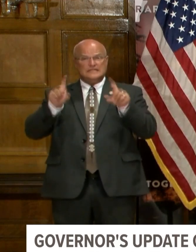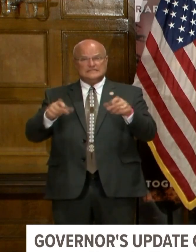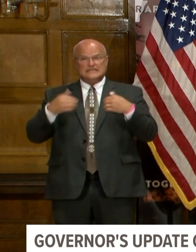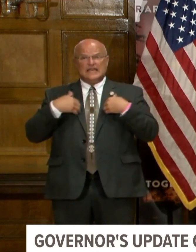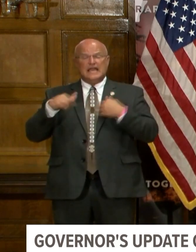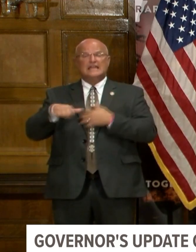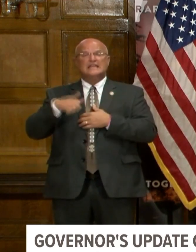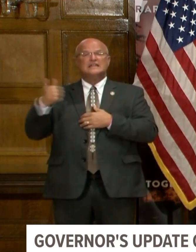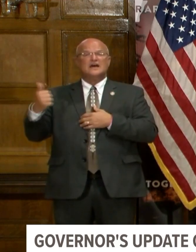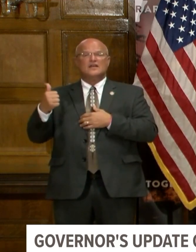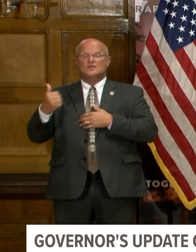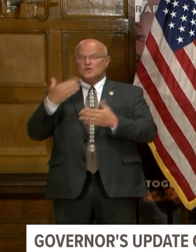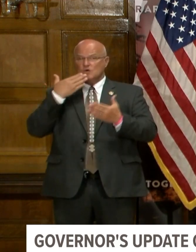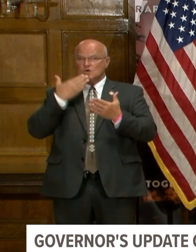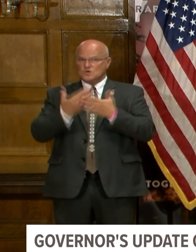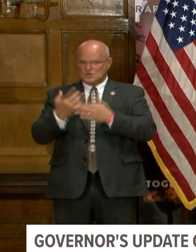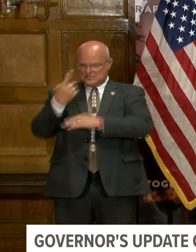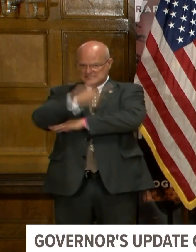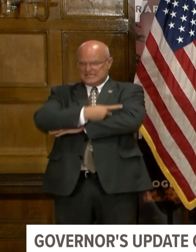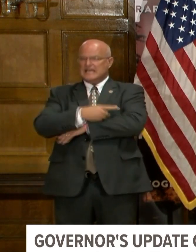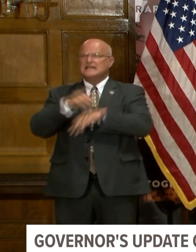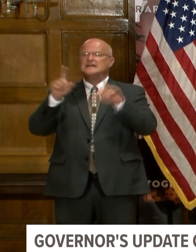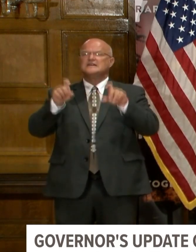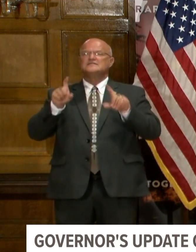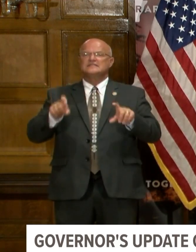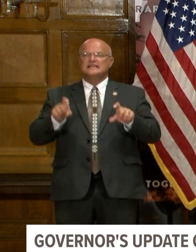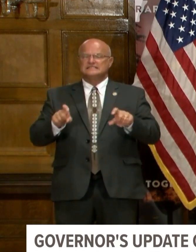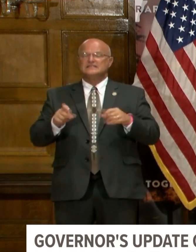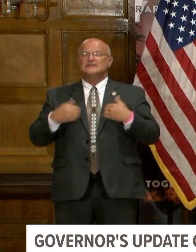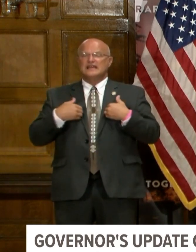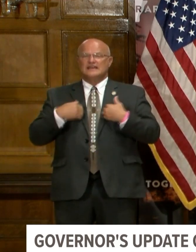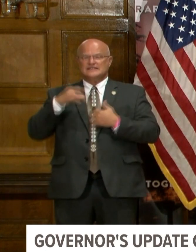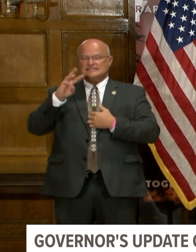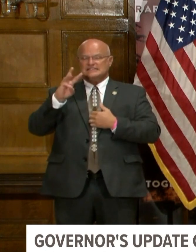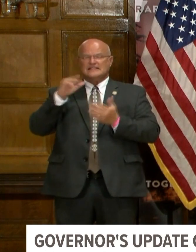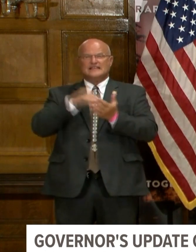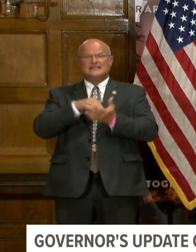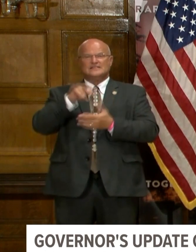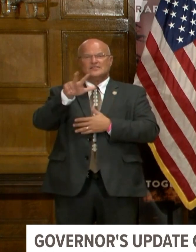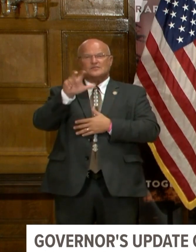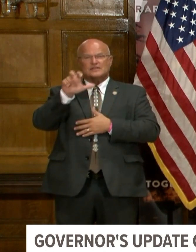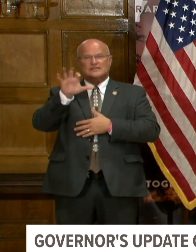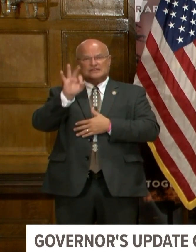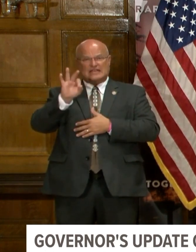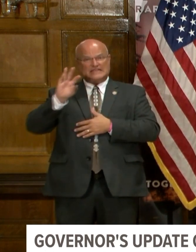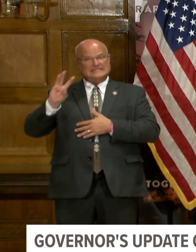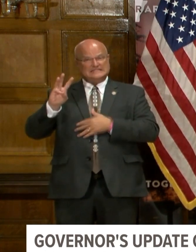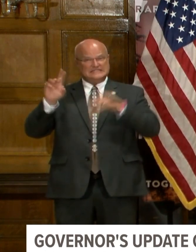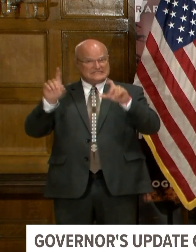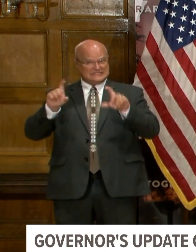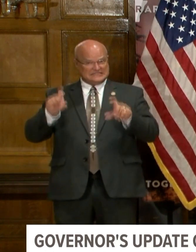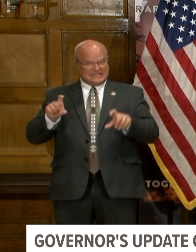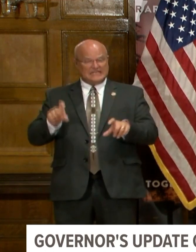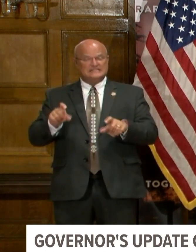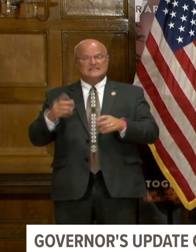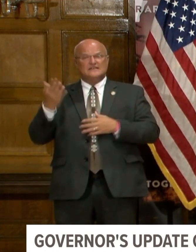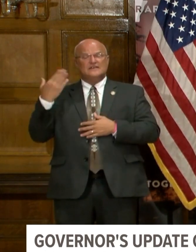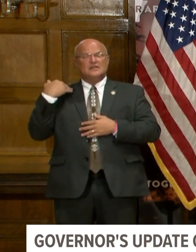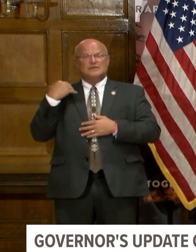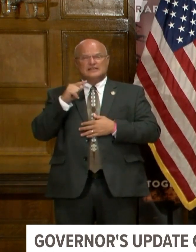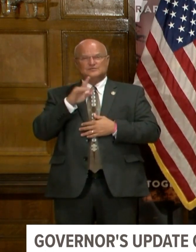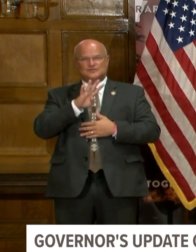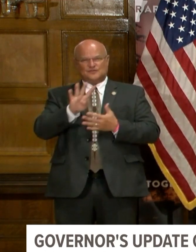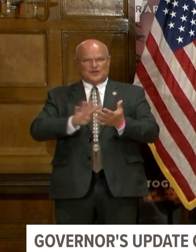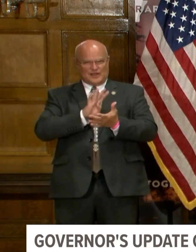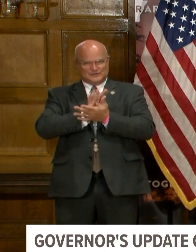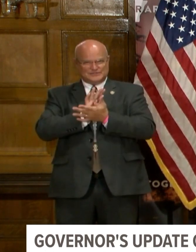had another very robust day in testing with 6,396 test results over the last